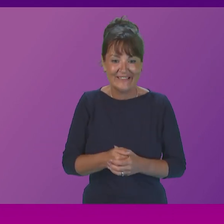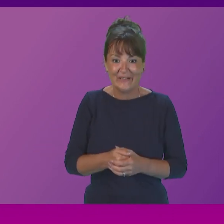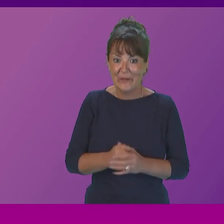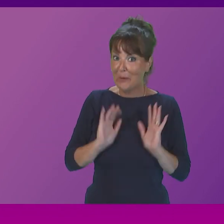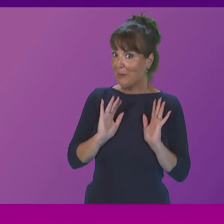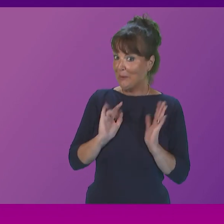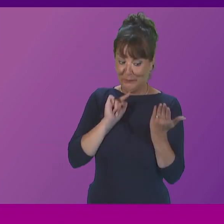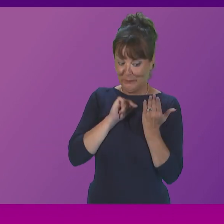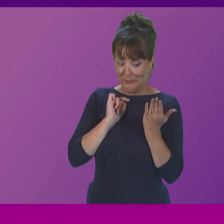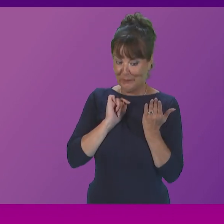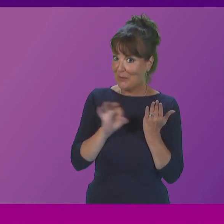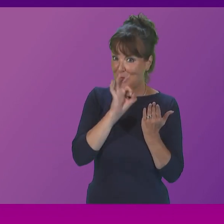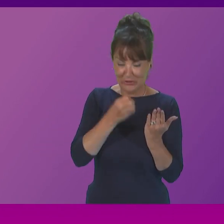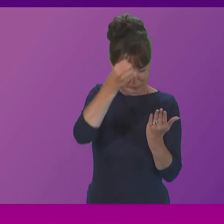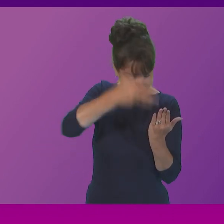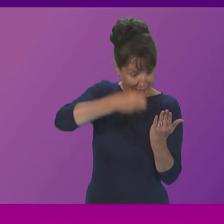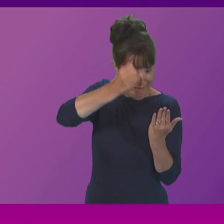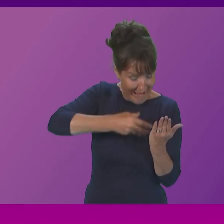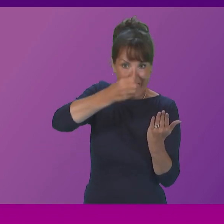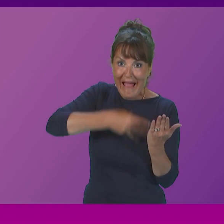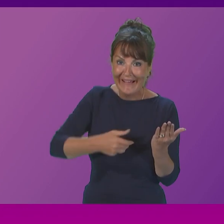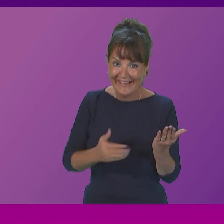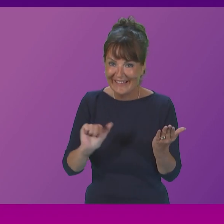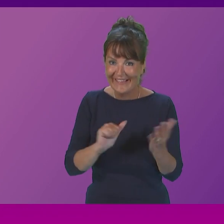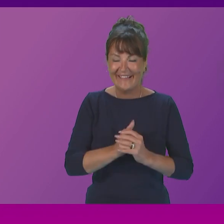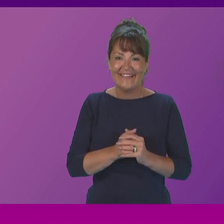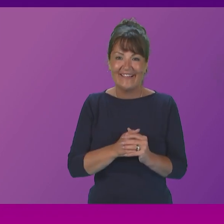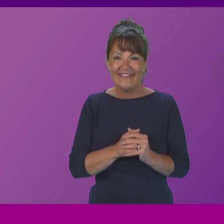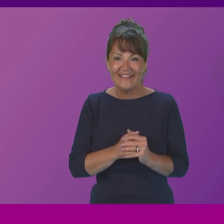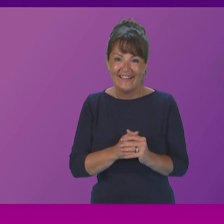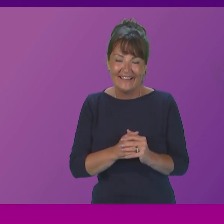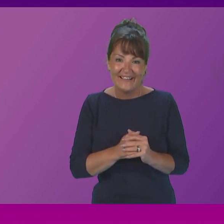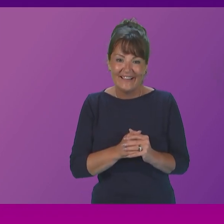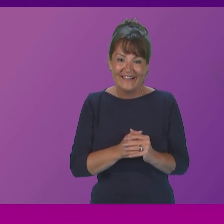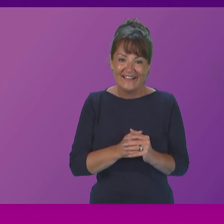and the questions are flowing in. So,